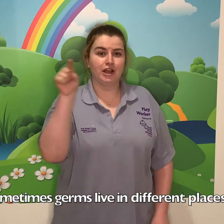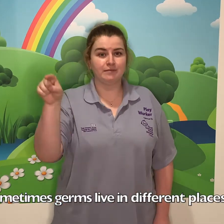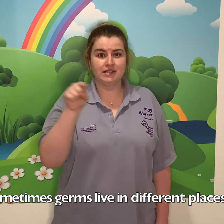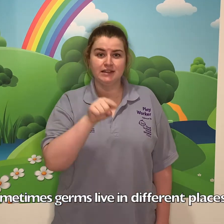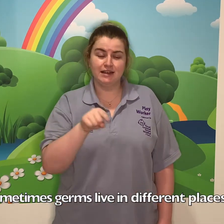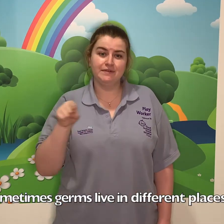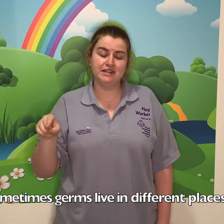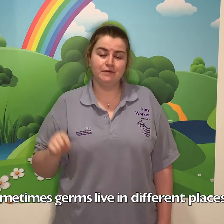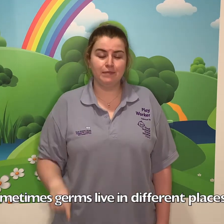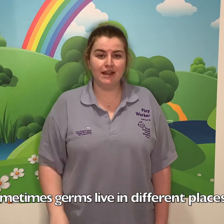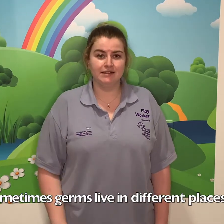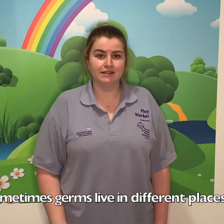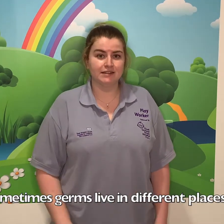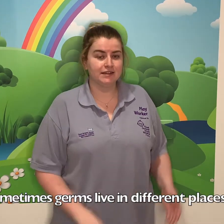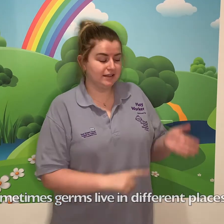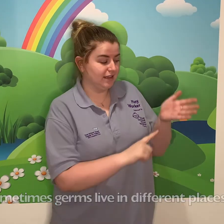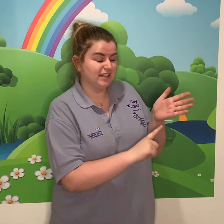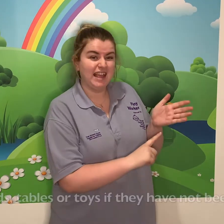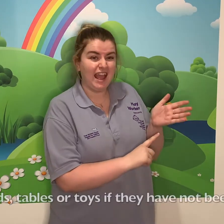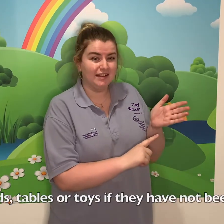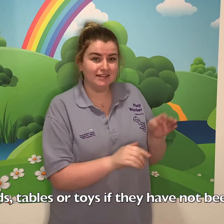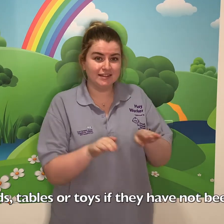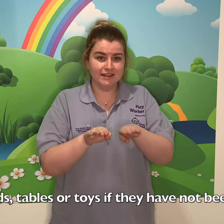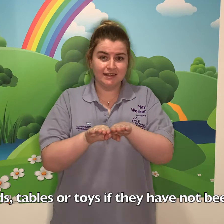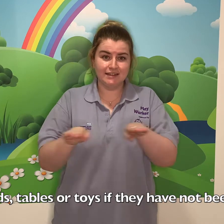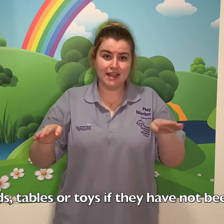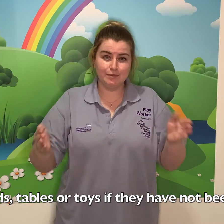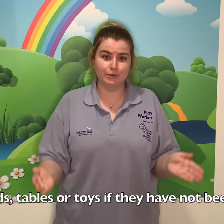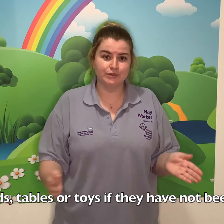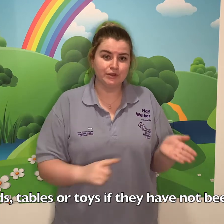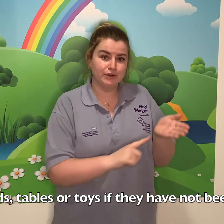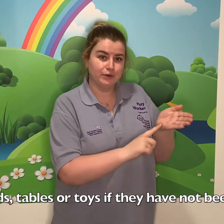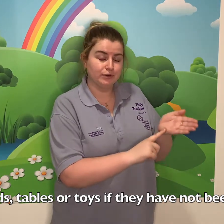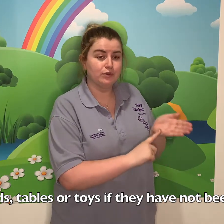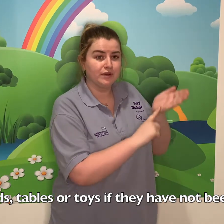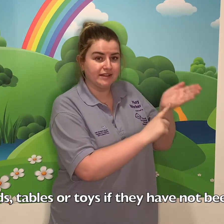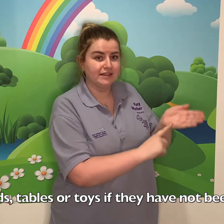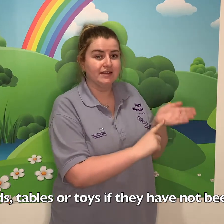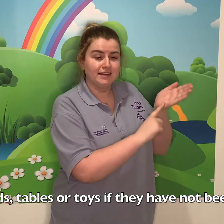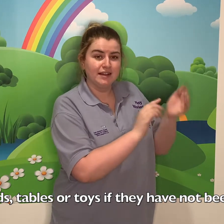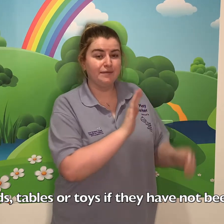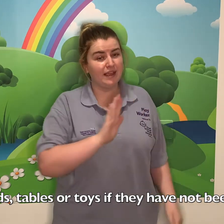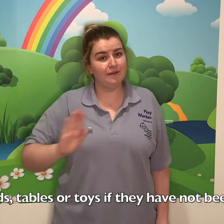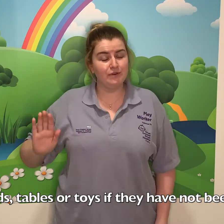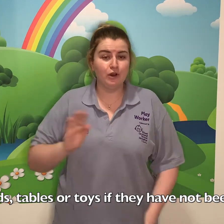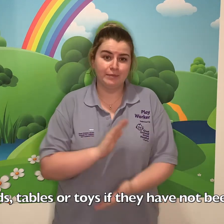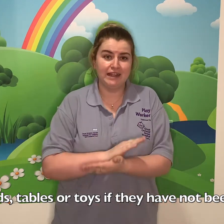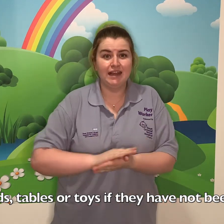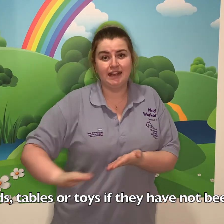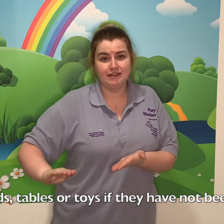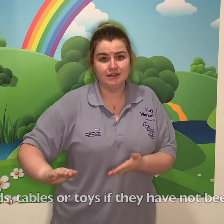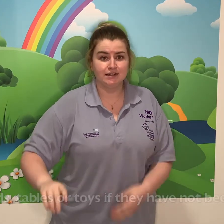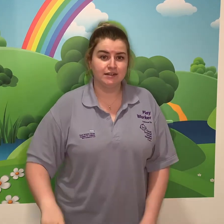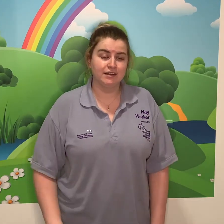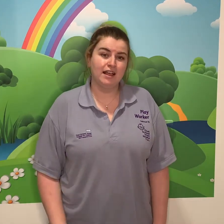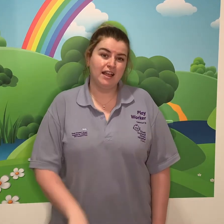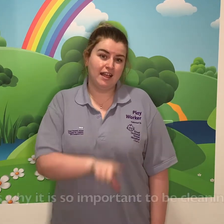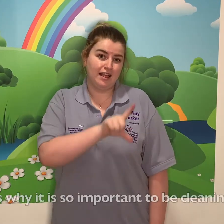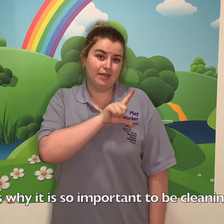germs live in different places, such as hands, tables, or toys, if they have not been cleaned.